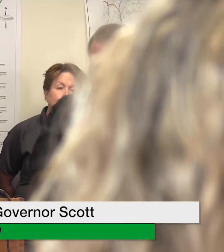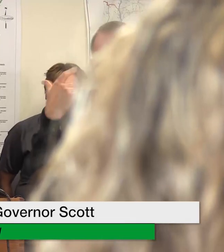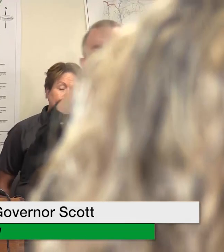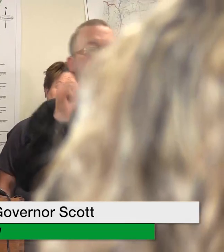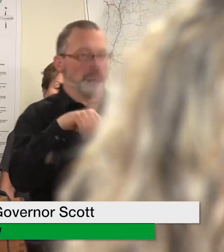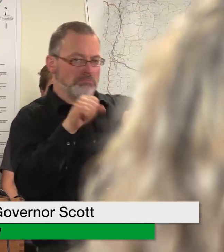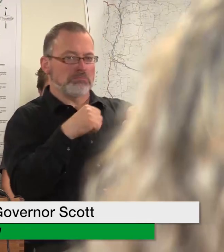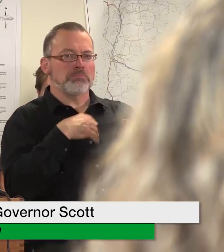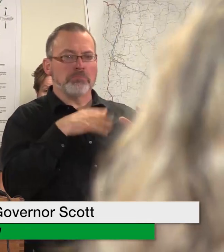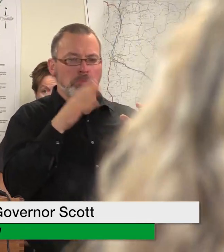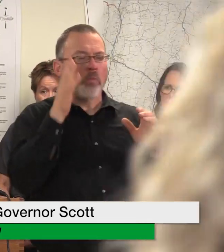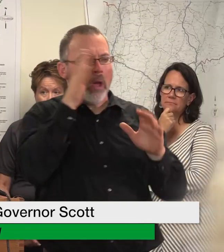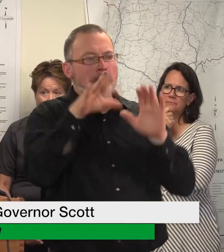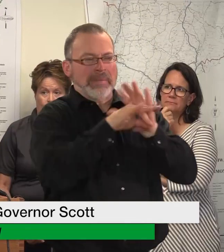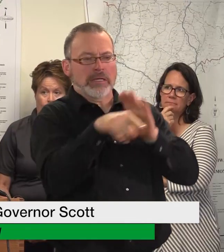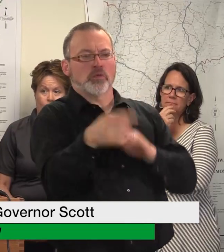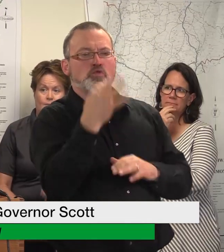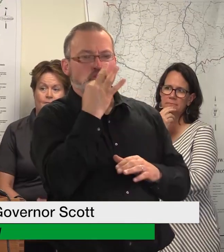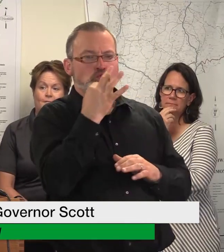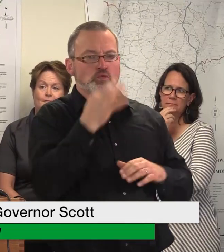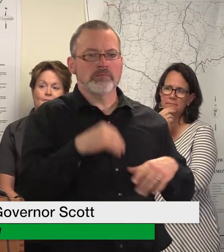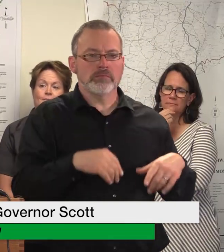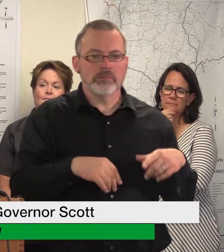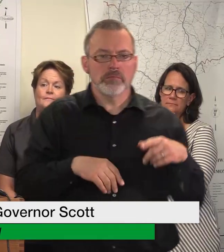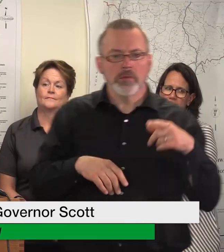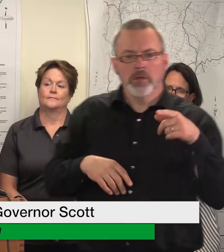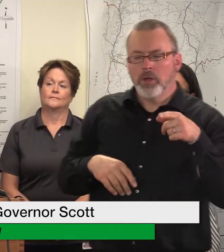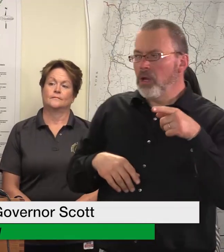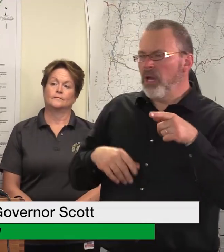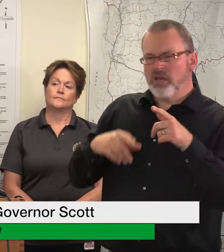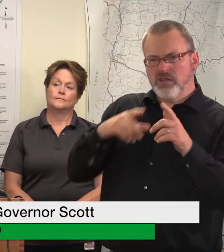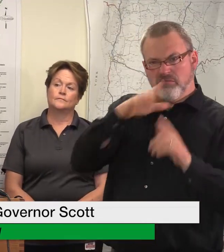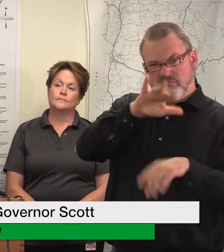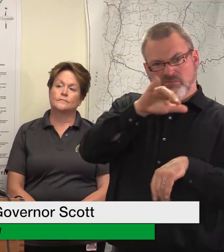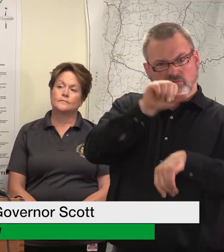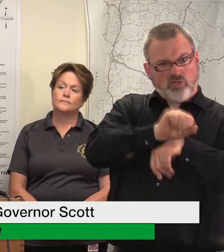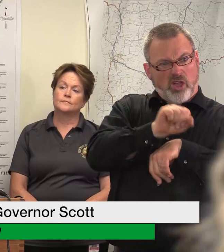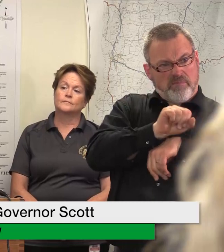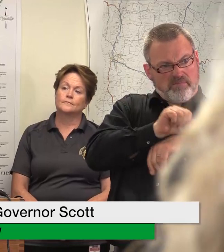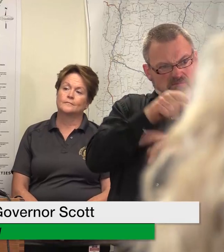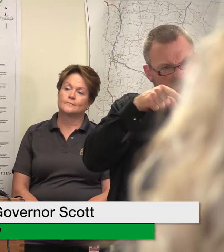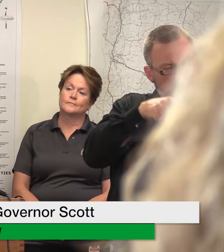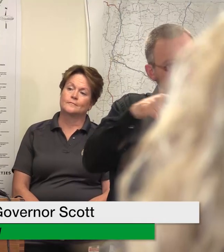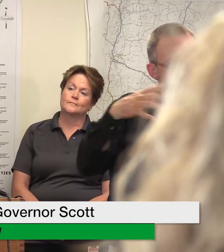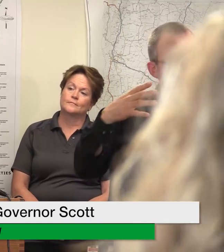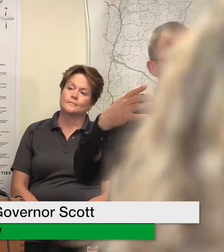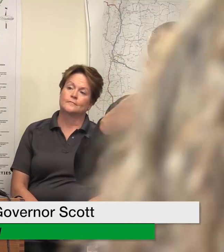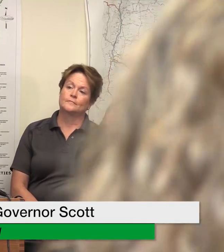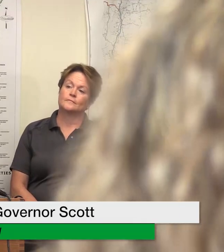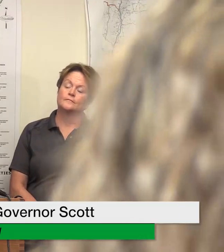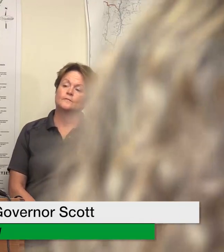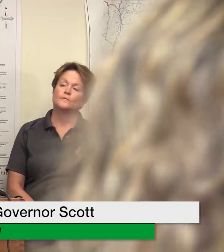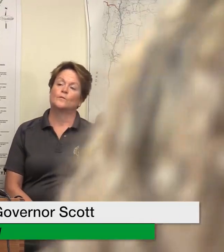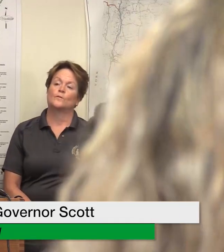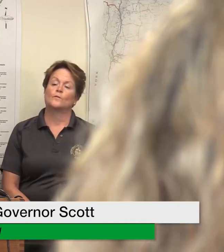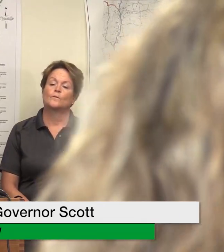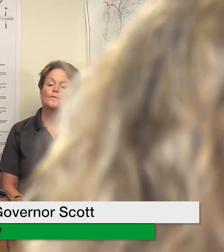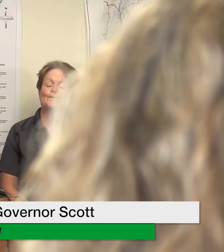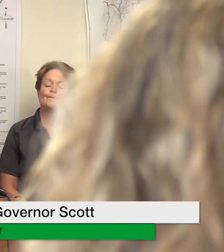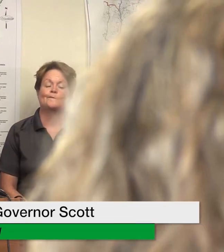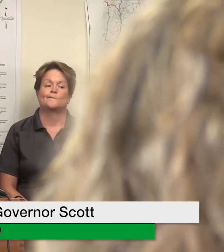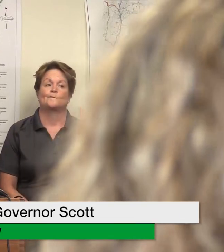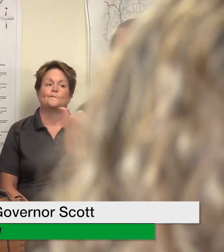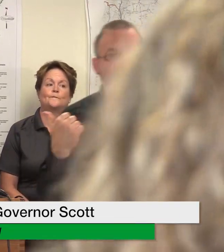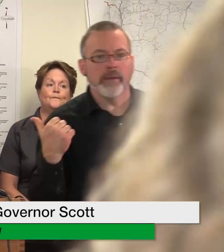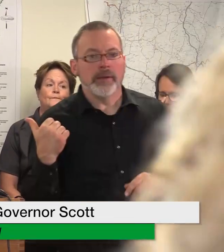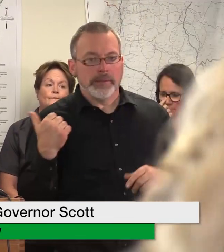that person to do? Just control the influx of opportunity, whether it